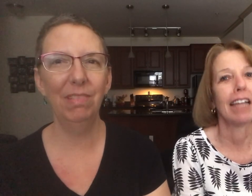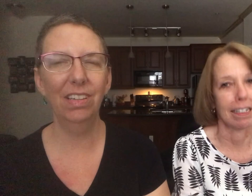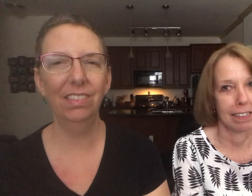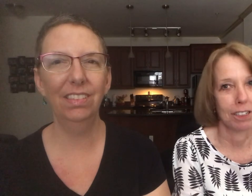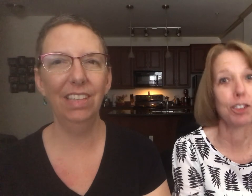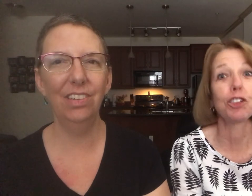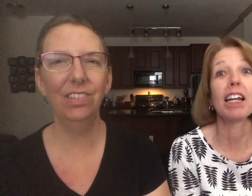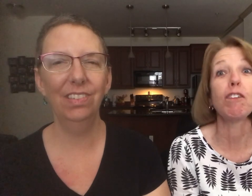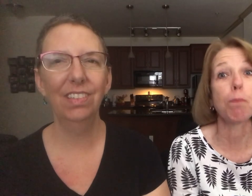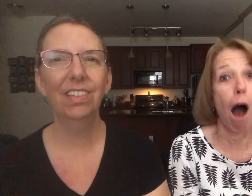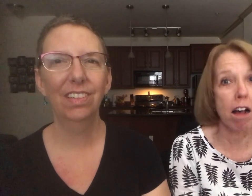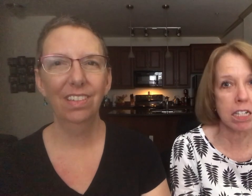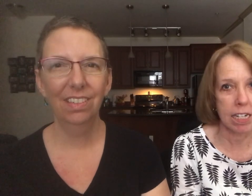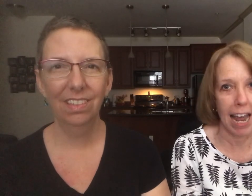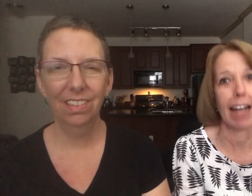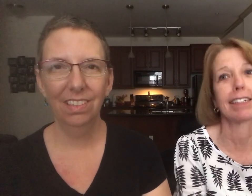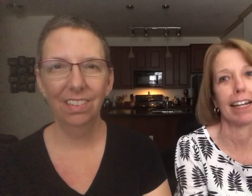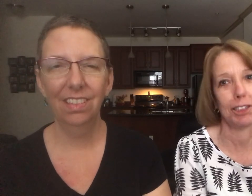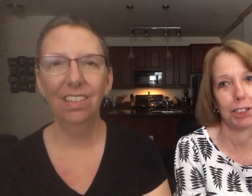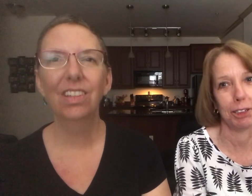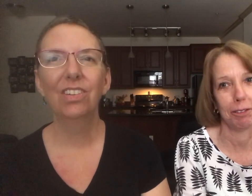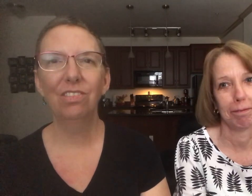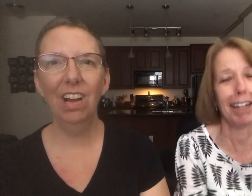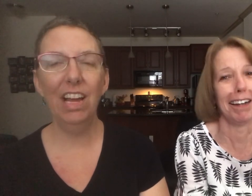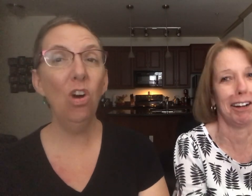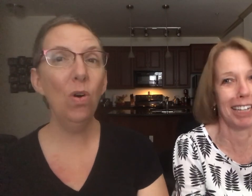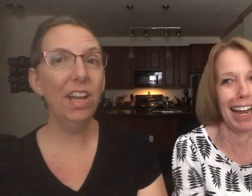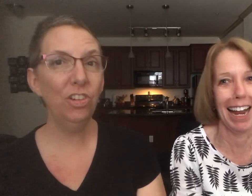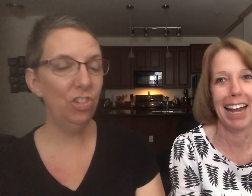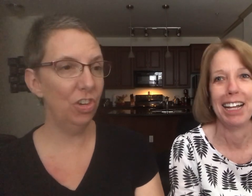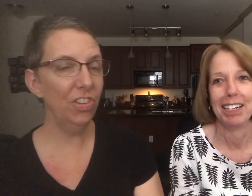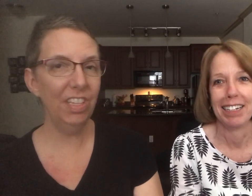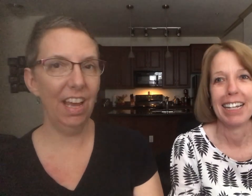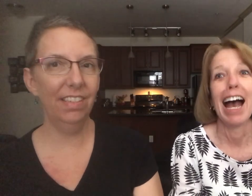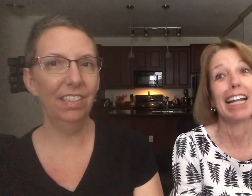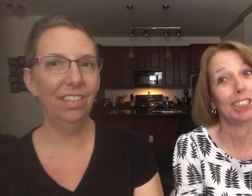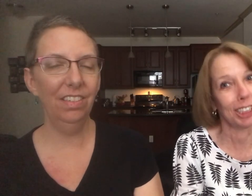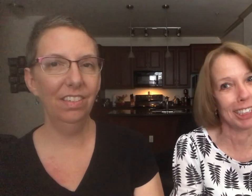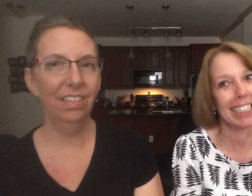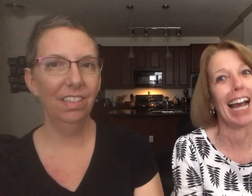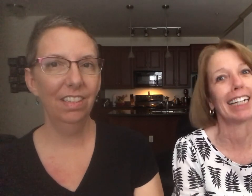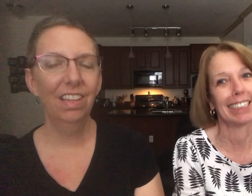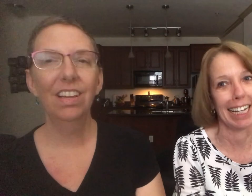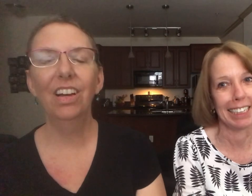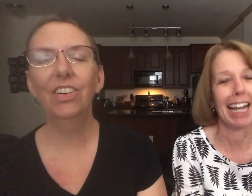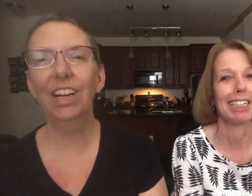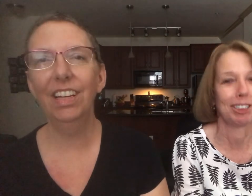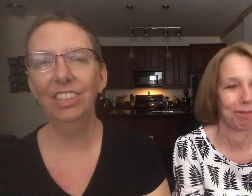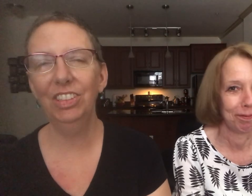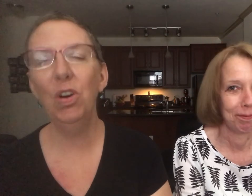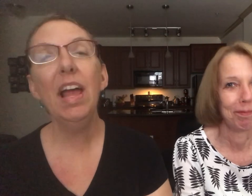Yes, because you can have a Boston accent too. Right. Okay. Oh, and a Jersey accent. And a Jersey accent. Yes. Okay. So,